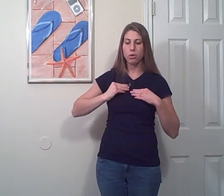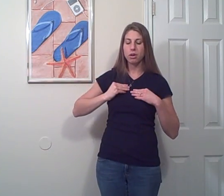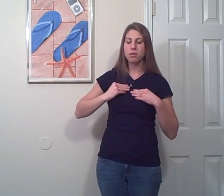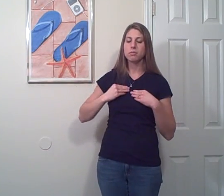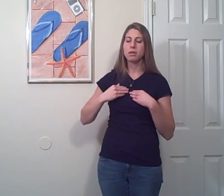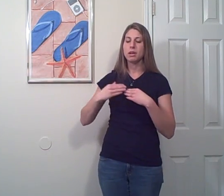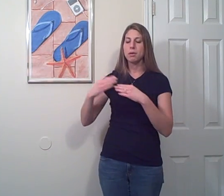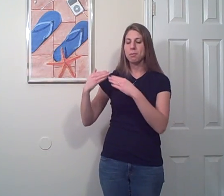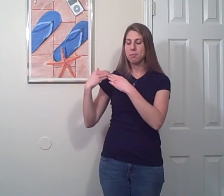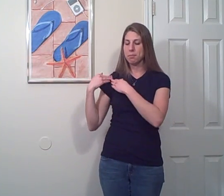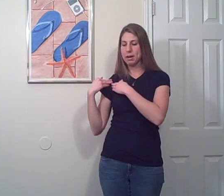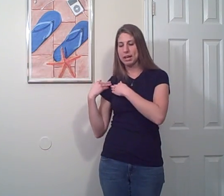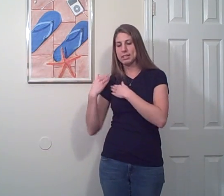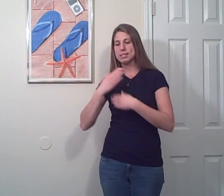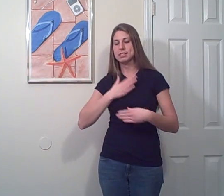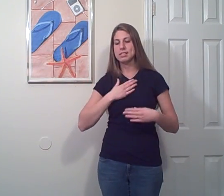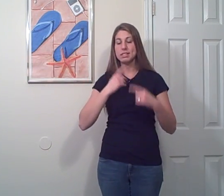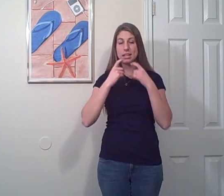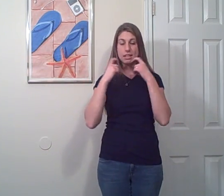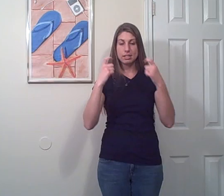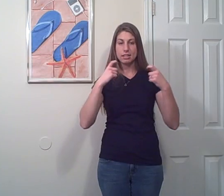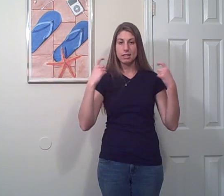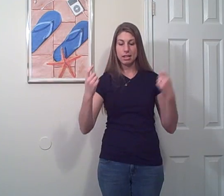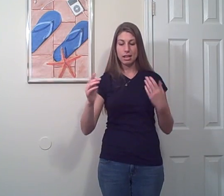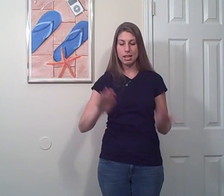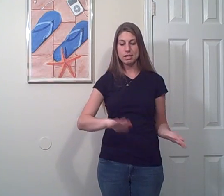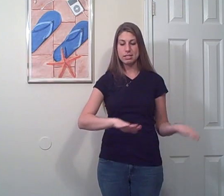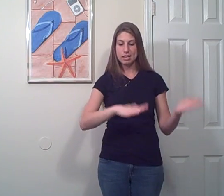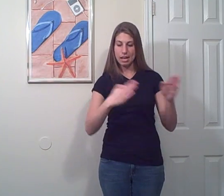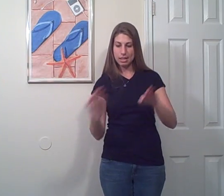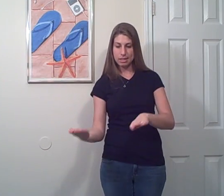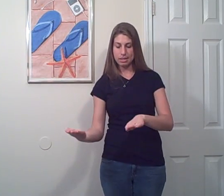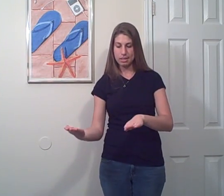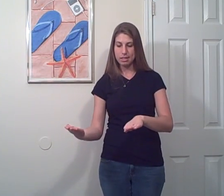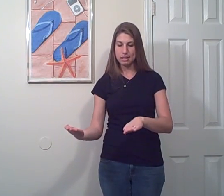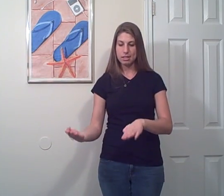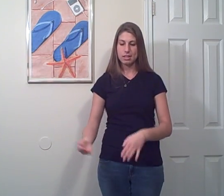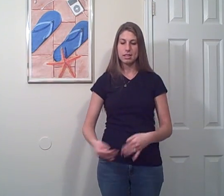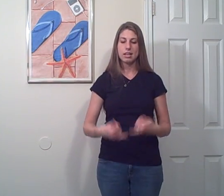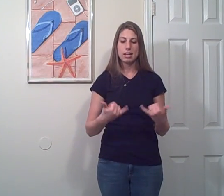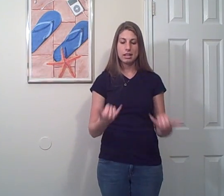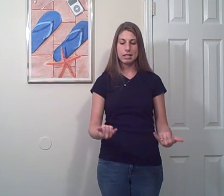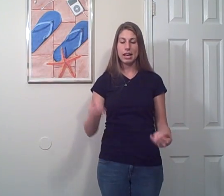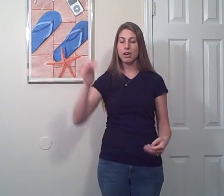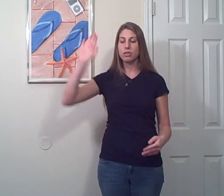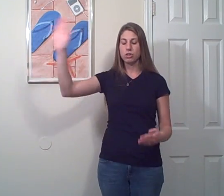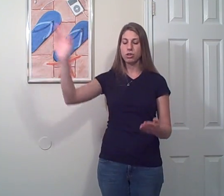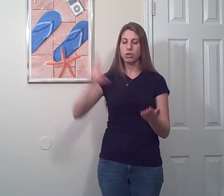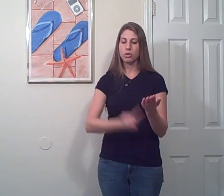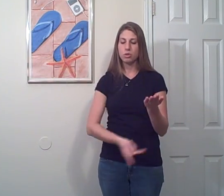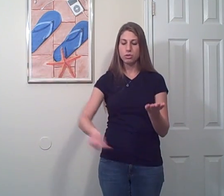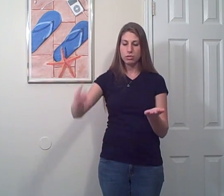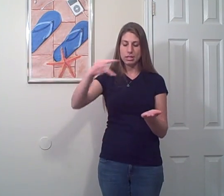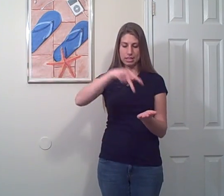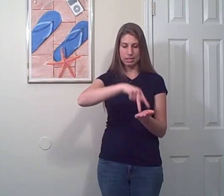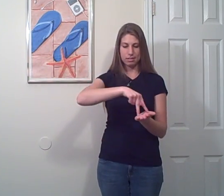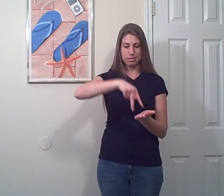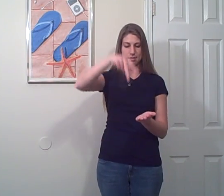bore my sin and death. Now you're risen.